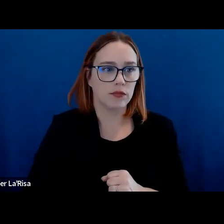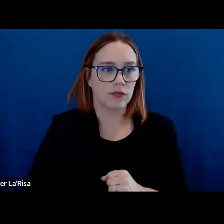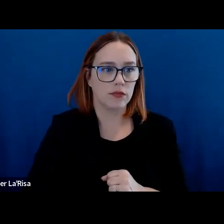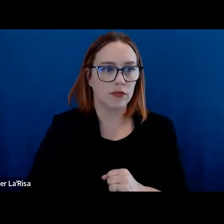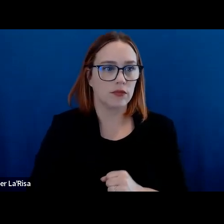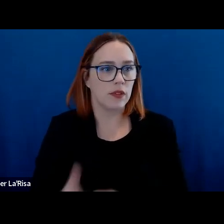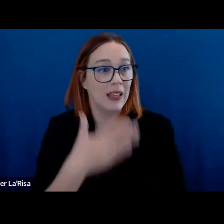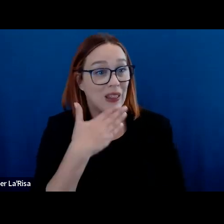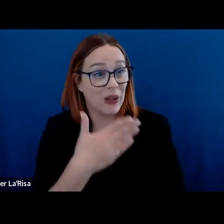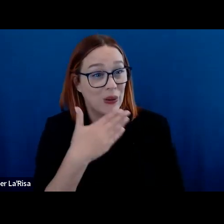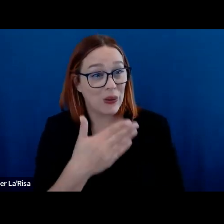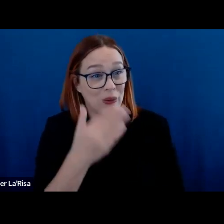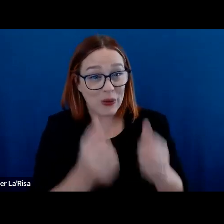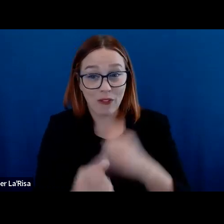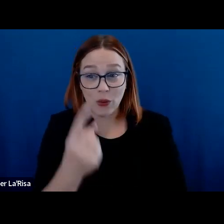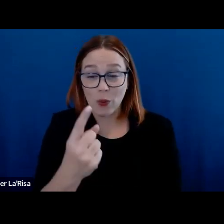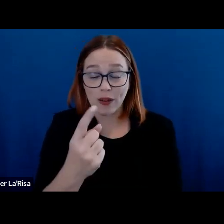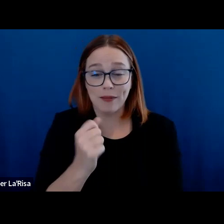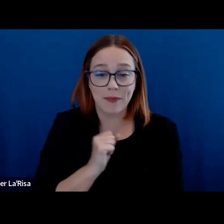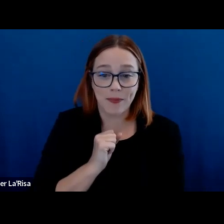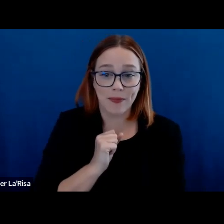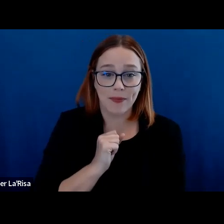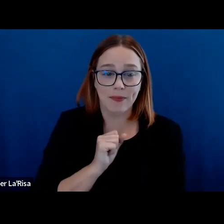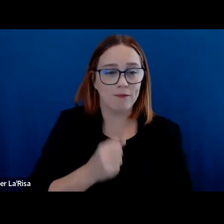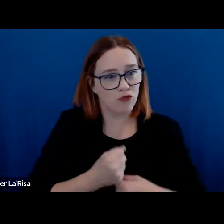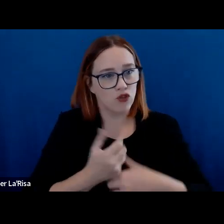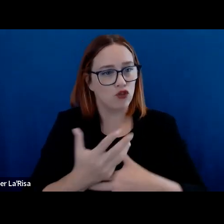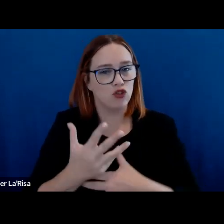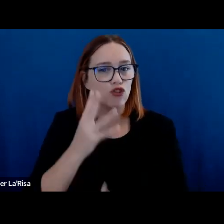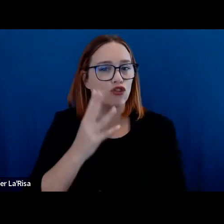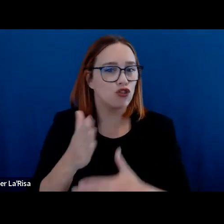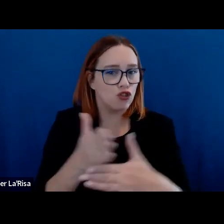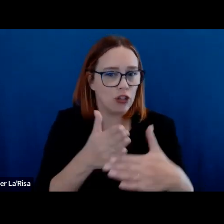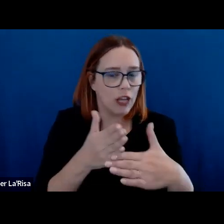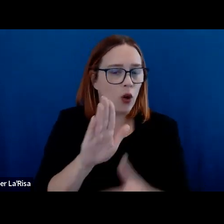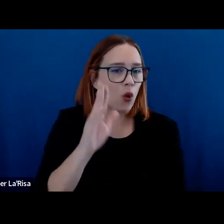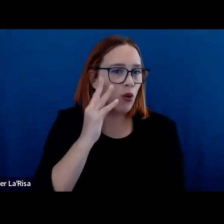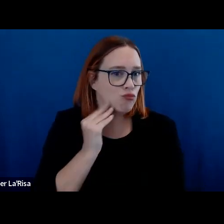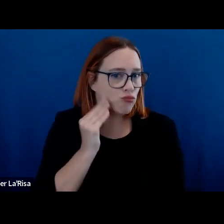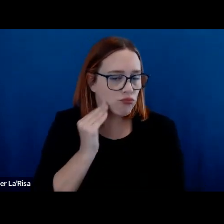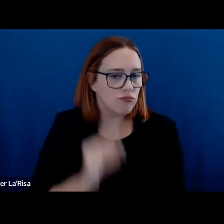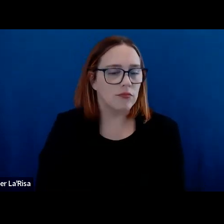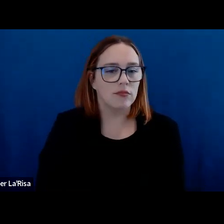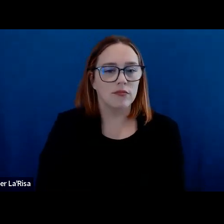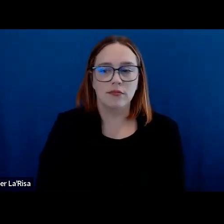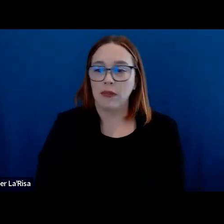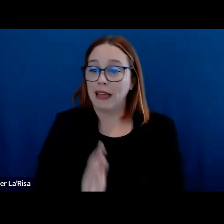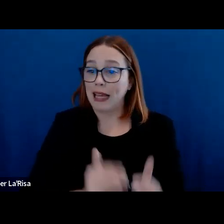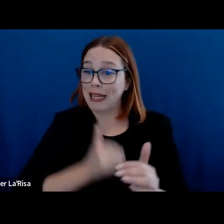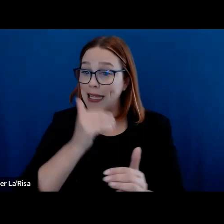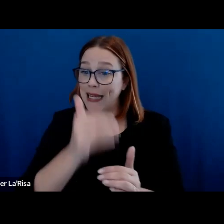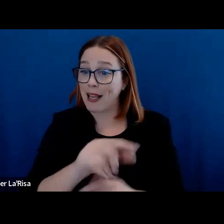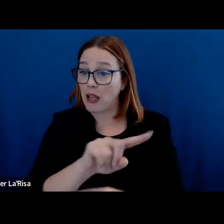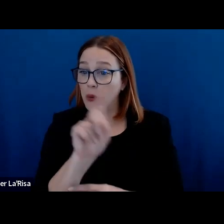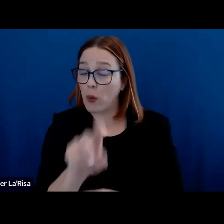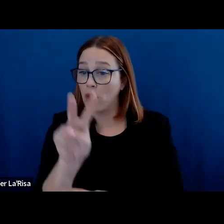Thank you, everybody, for sharing. I have the next question I see inside the chat. Do any of you